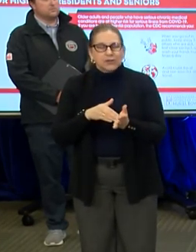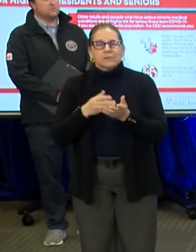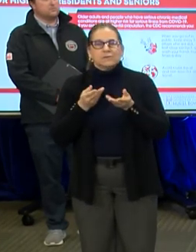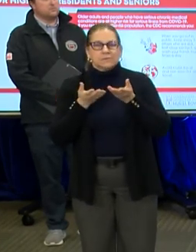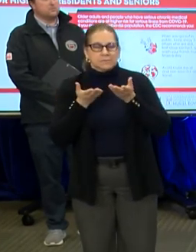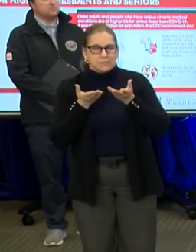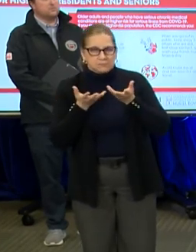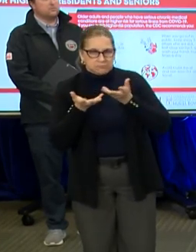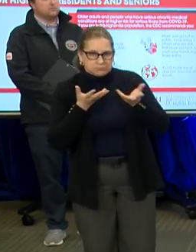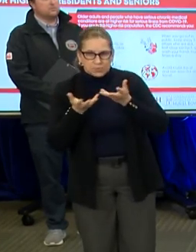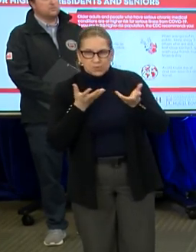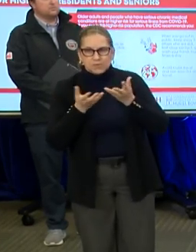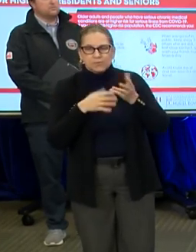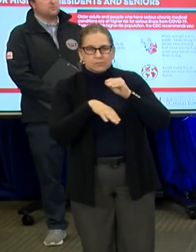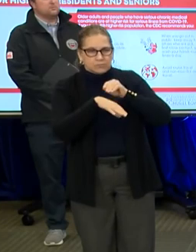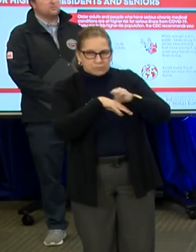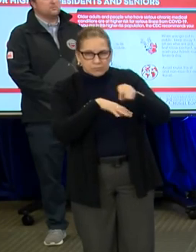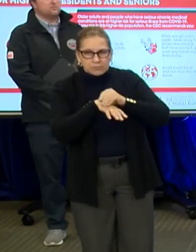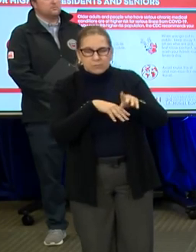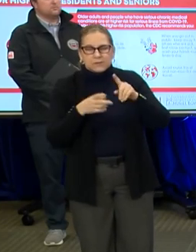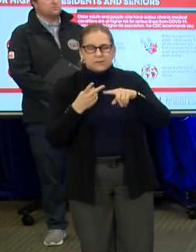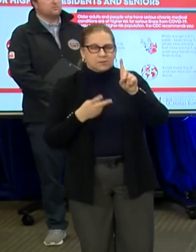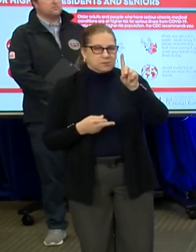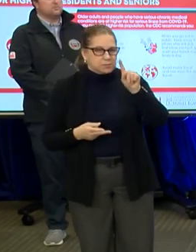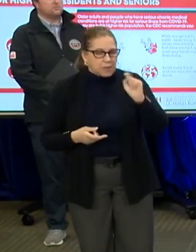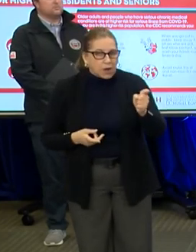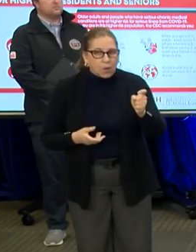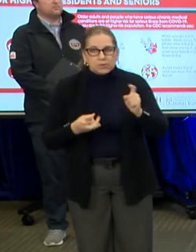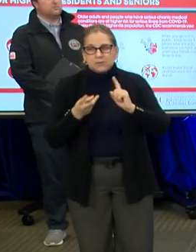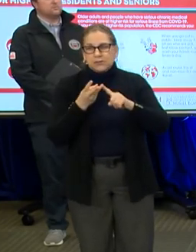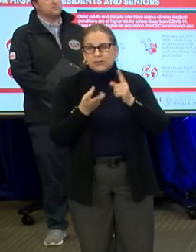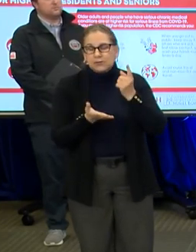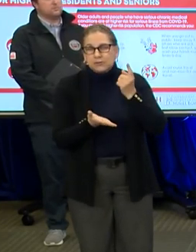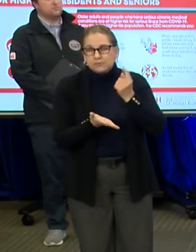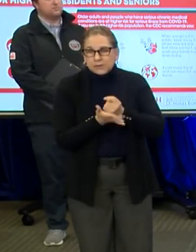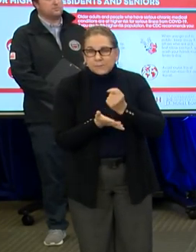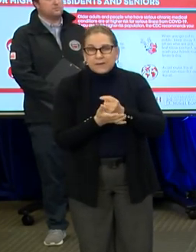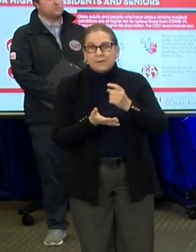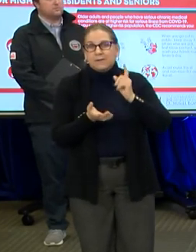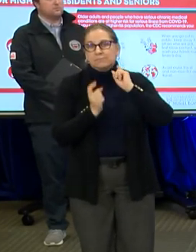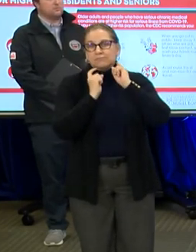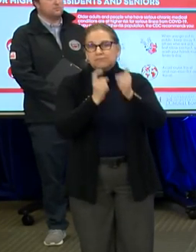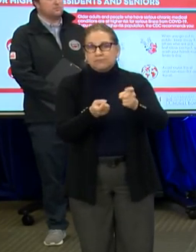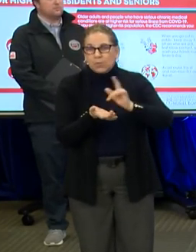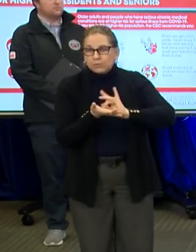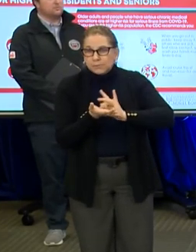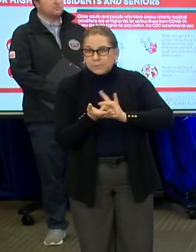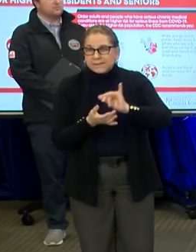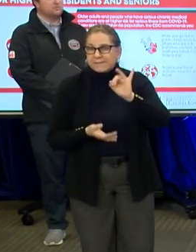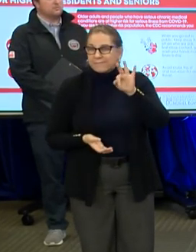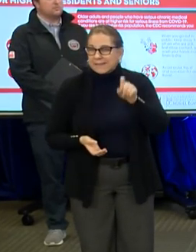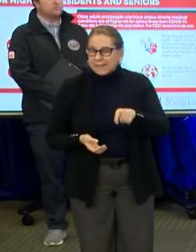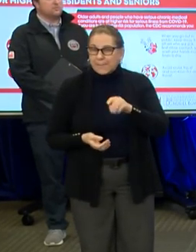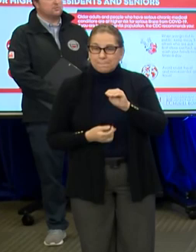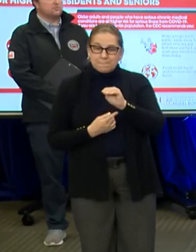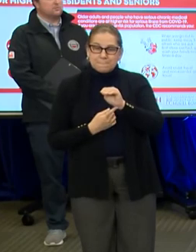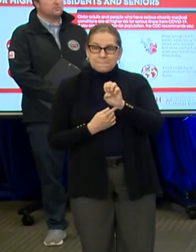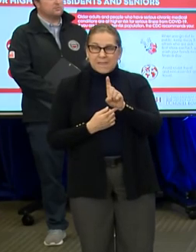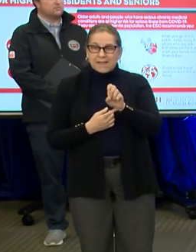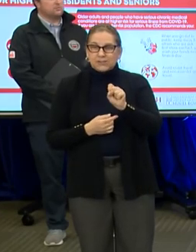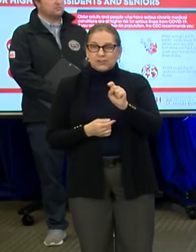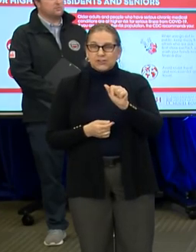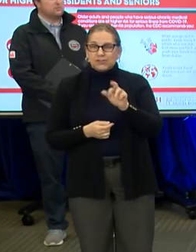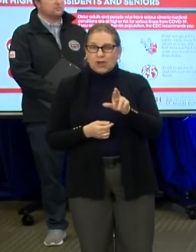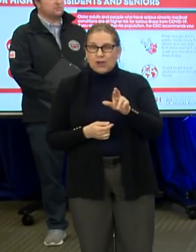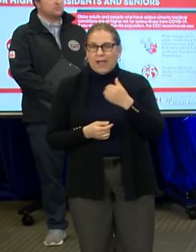diagnosis, treatment, and even prescriptions when appropriate. The MedStar e-visit is available 24/7 and is open